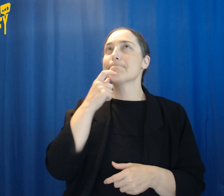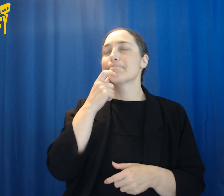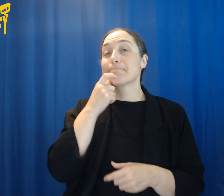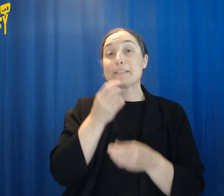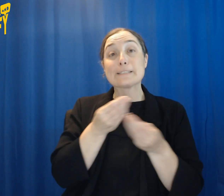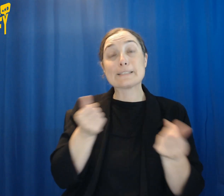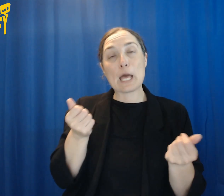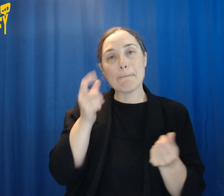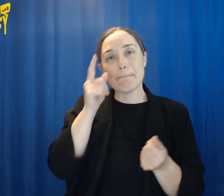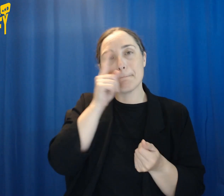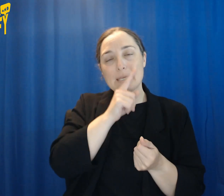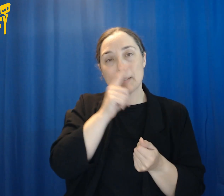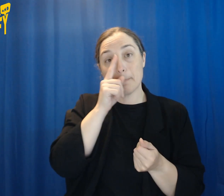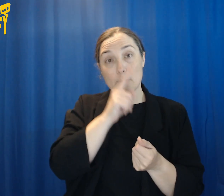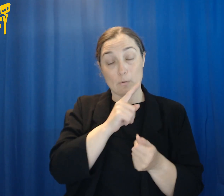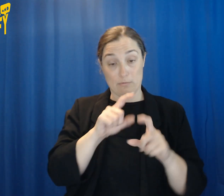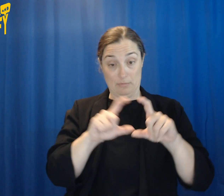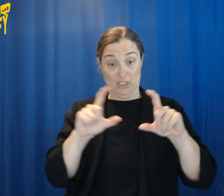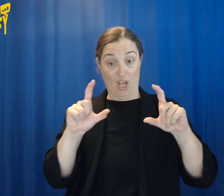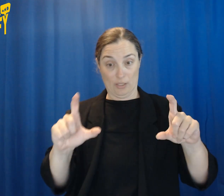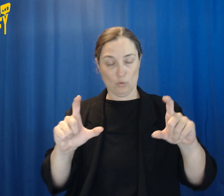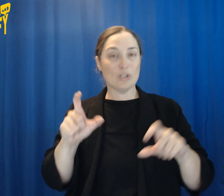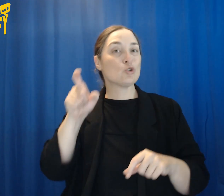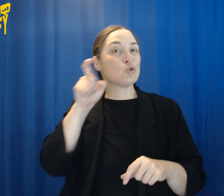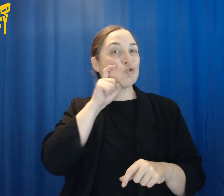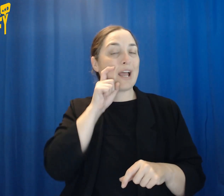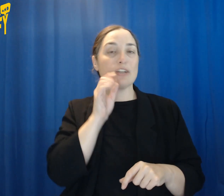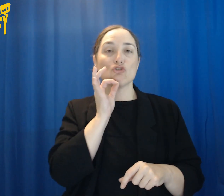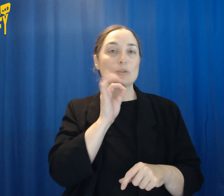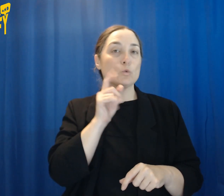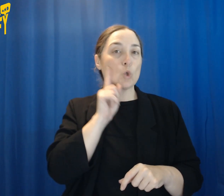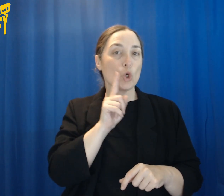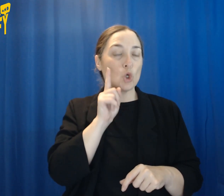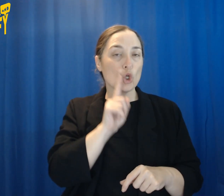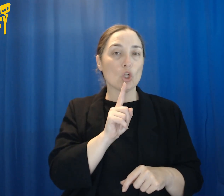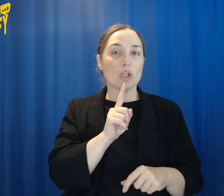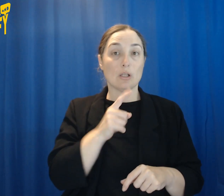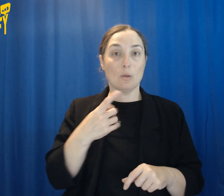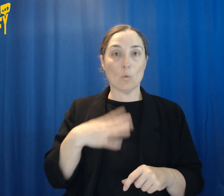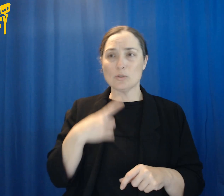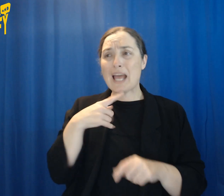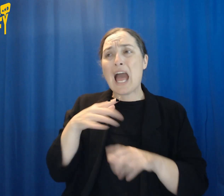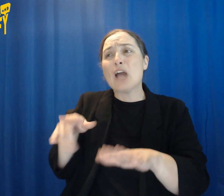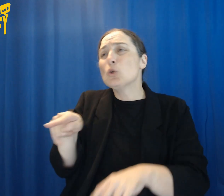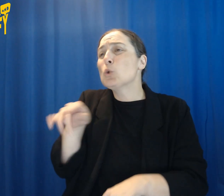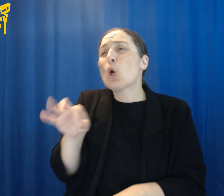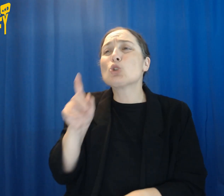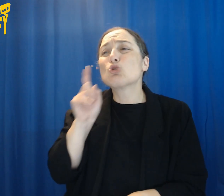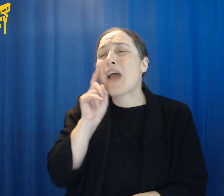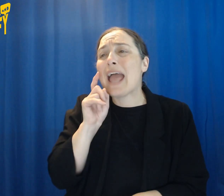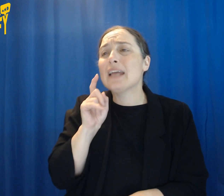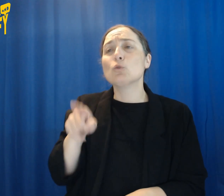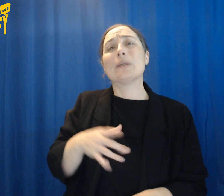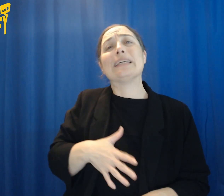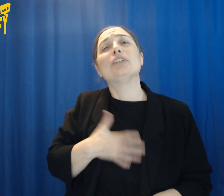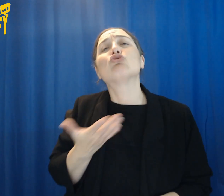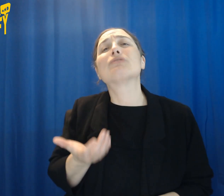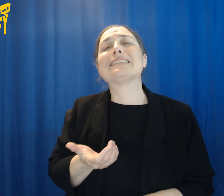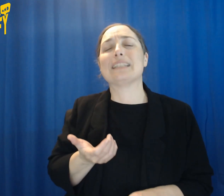the title Strange Little Girl and want to come up to you and just say, "You're not strange, you're interesting." And so I wondered,